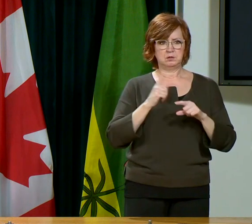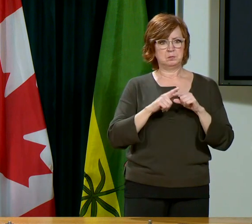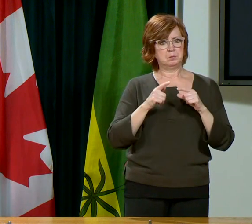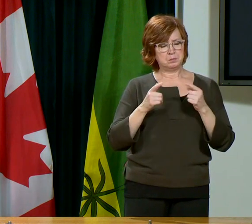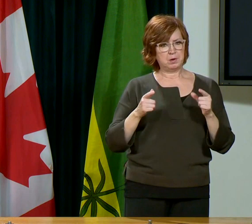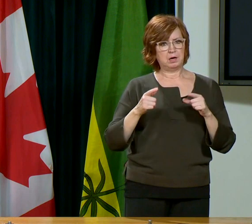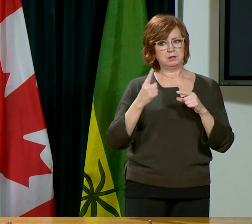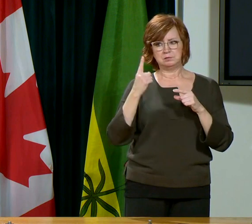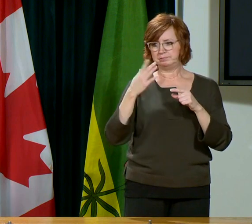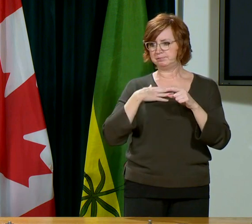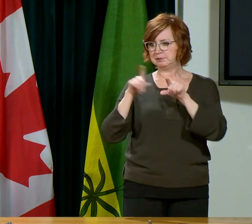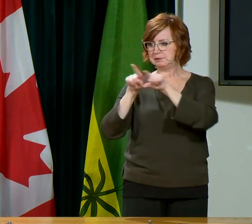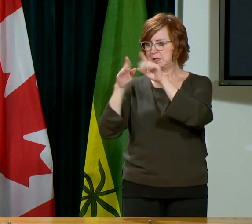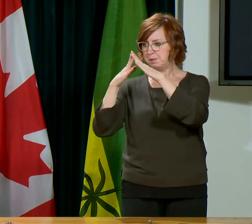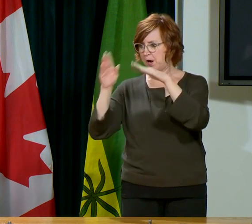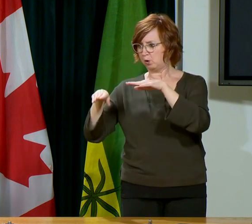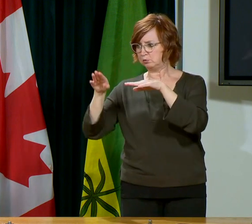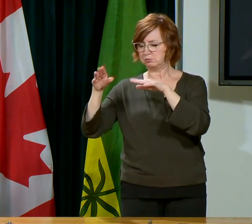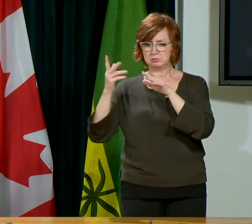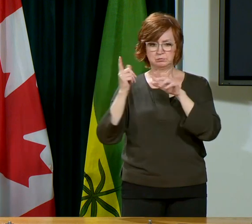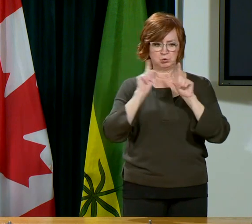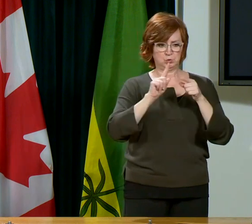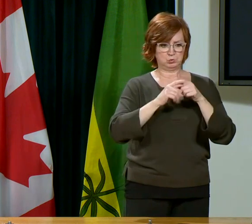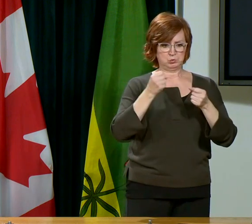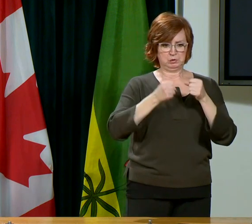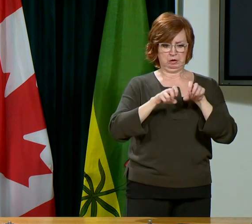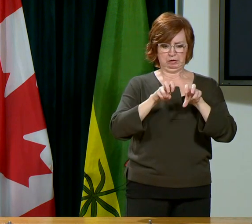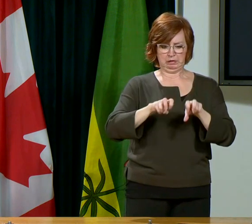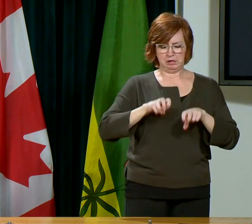that certainly would not be appropriate at this point.